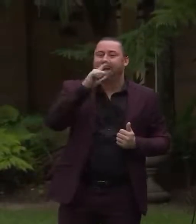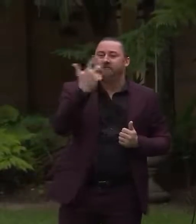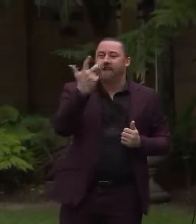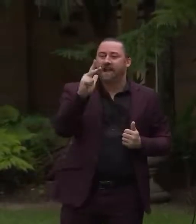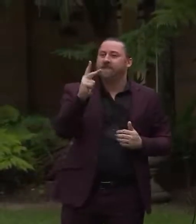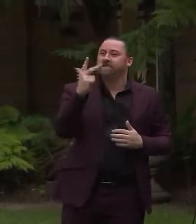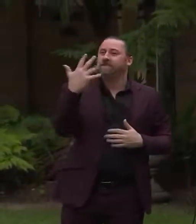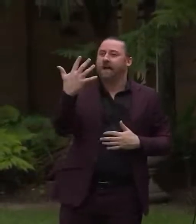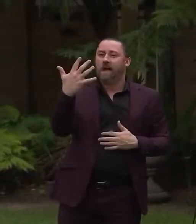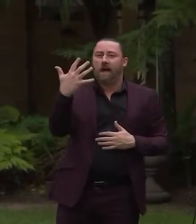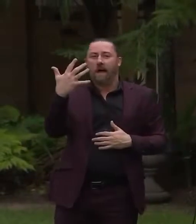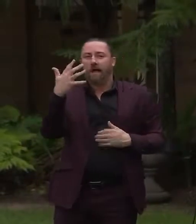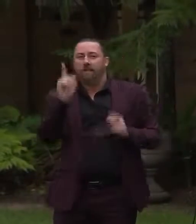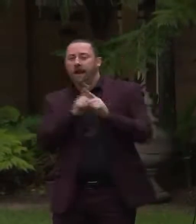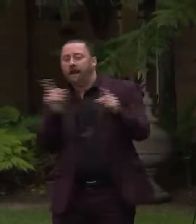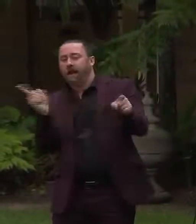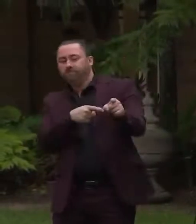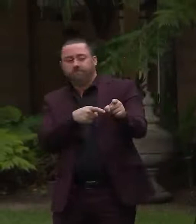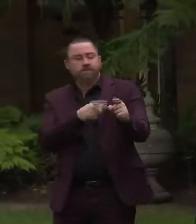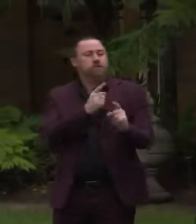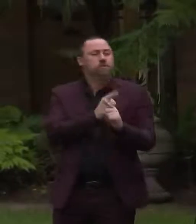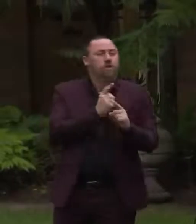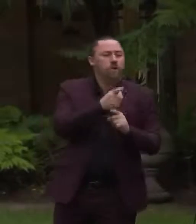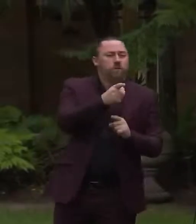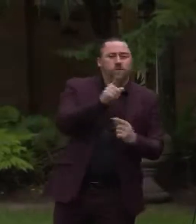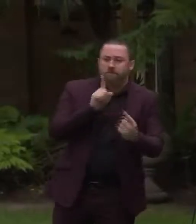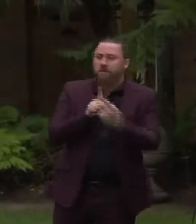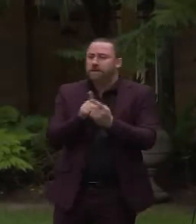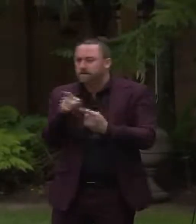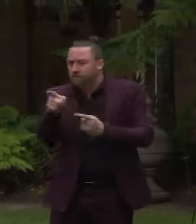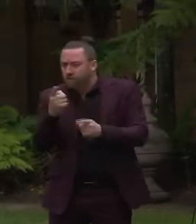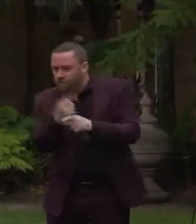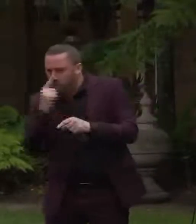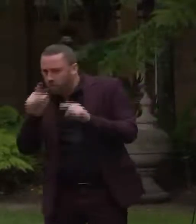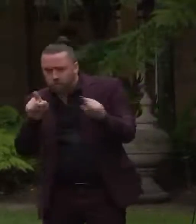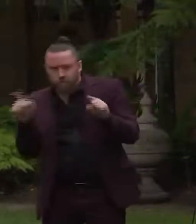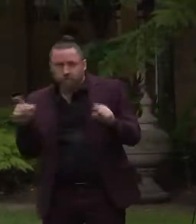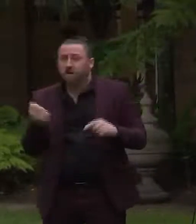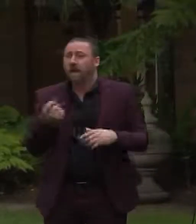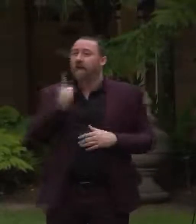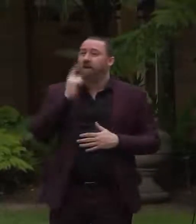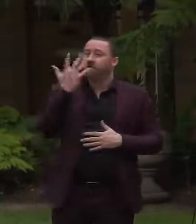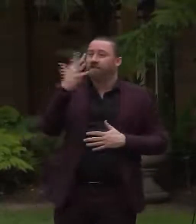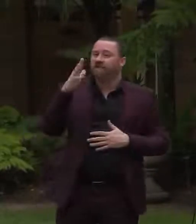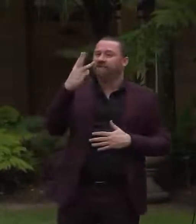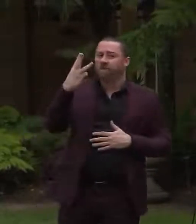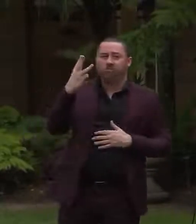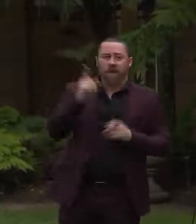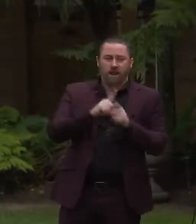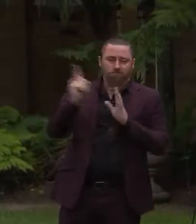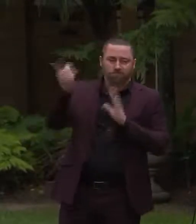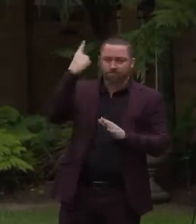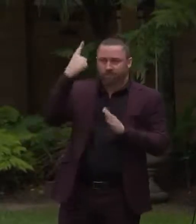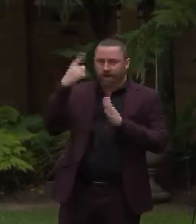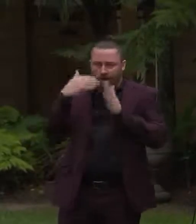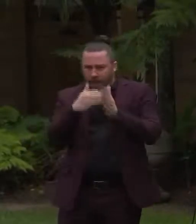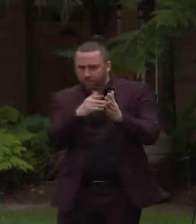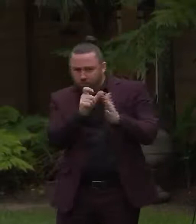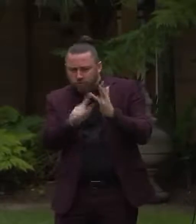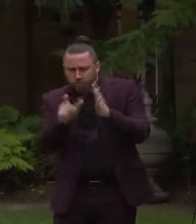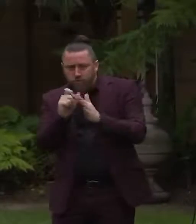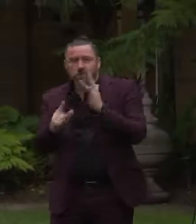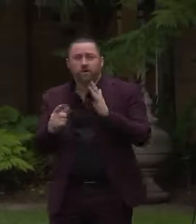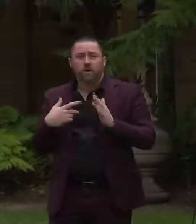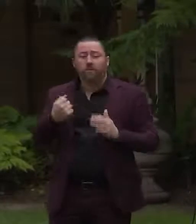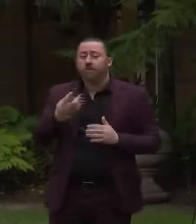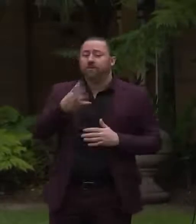785 intercepts since the start of people in the community. We've responded to 153 calls for service. We've inspected